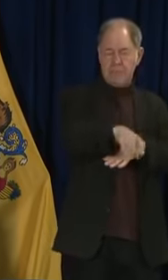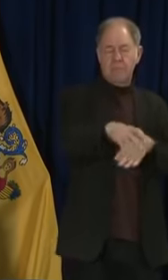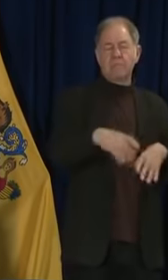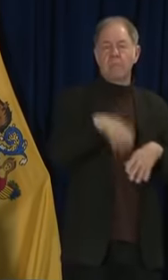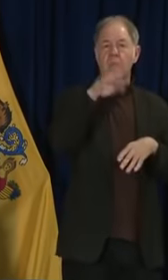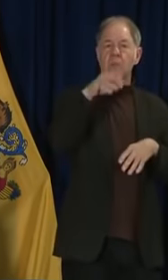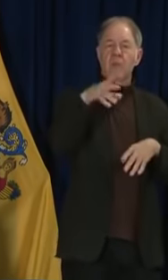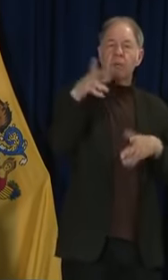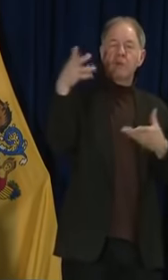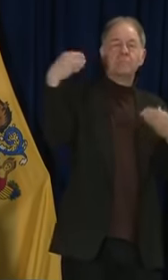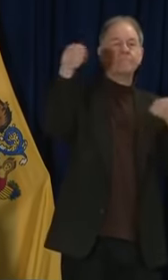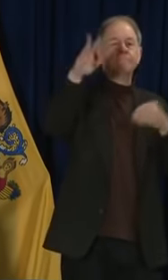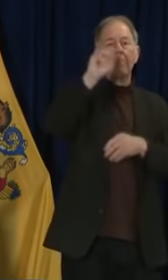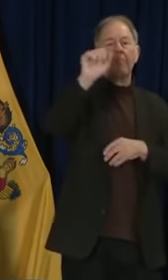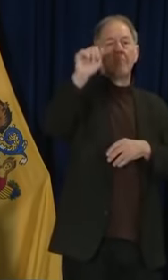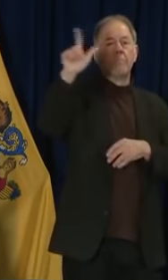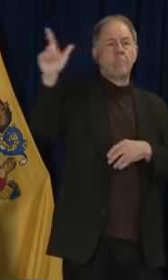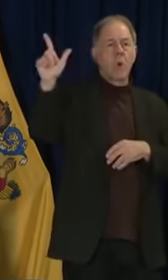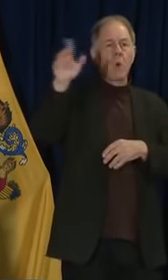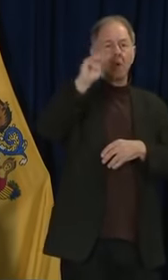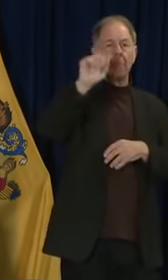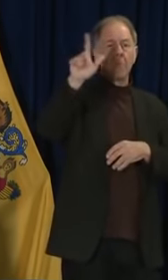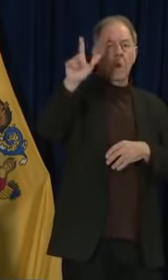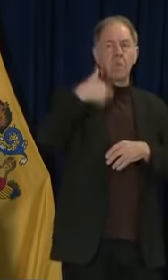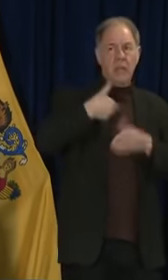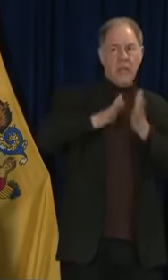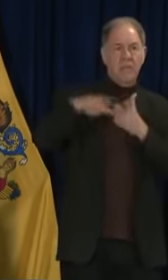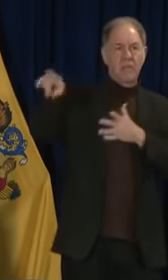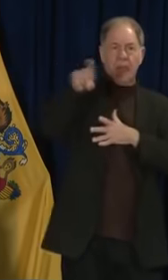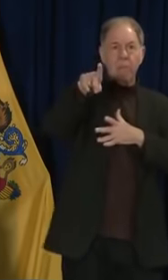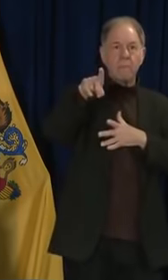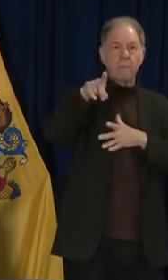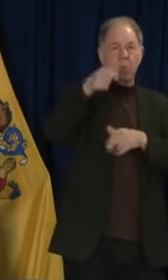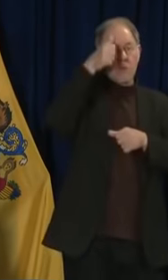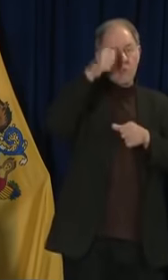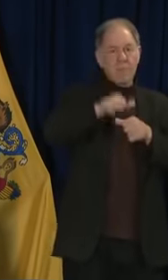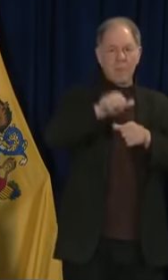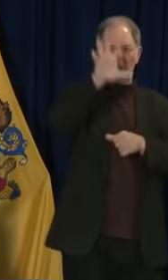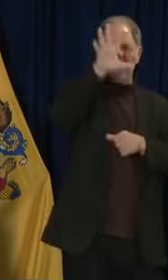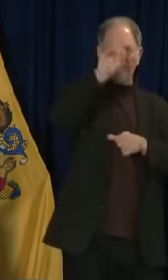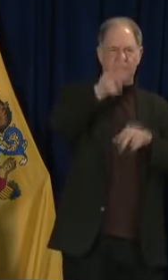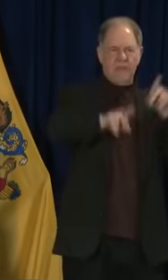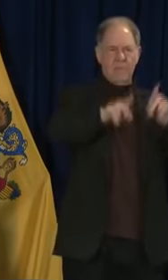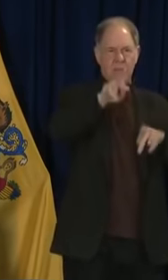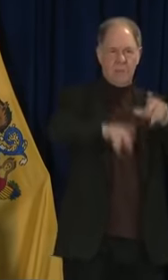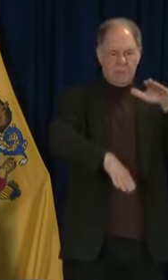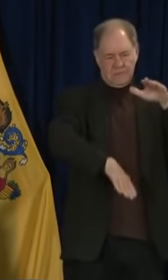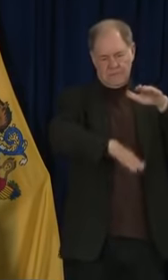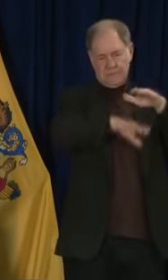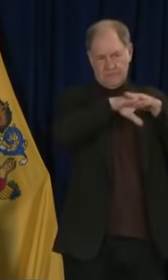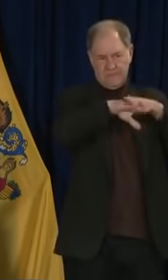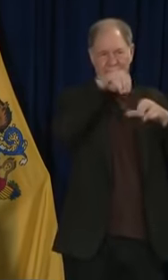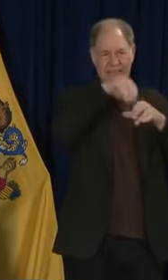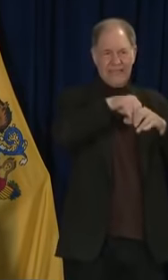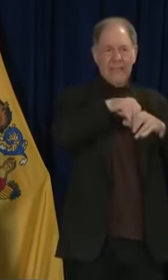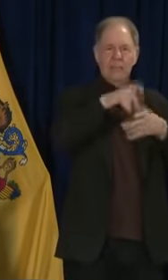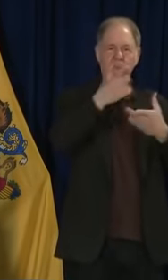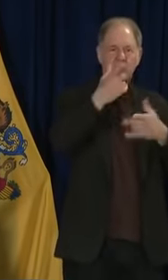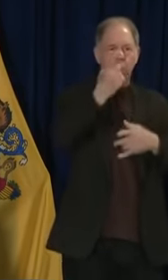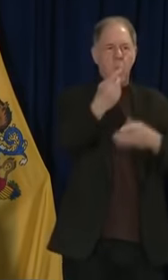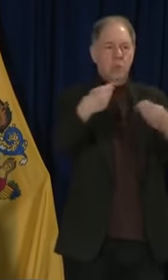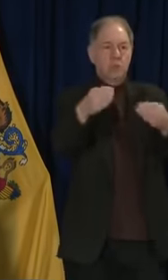Malls, we're going to ask malls to adhere to the 50 max in the given unit within the mall and social